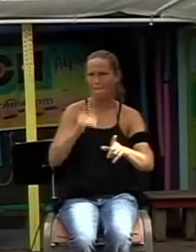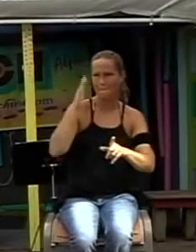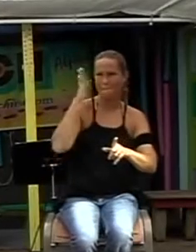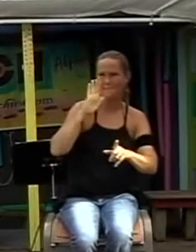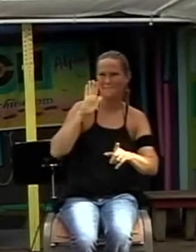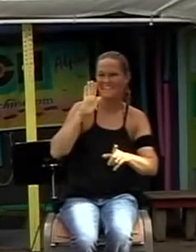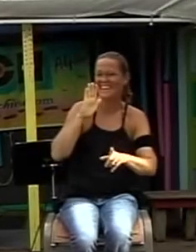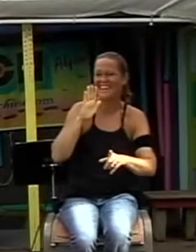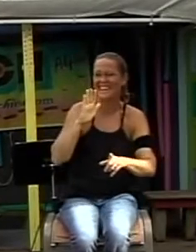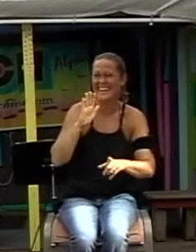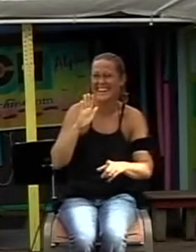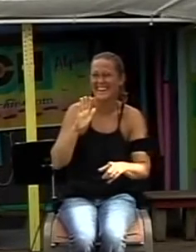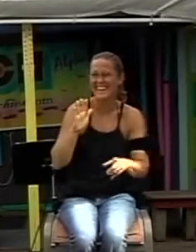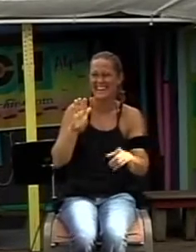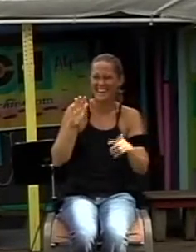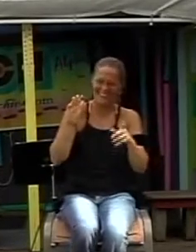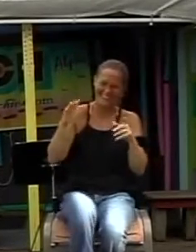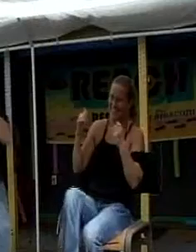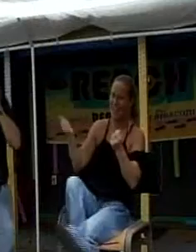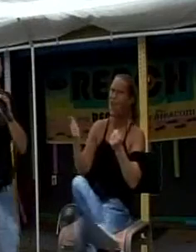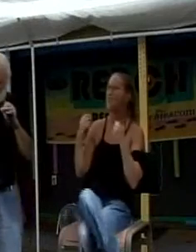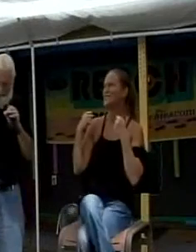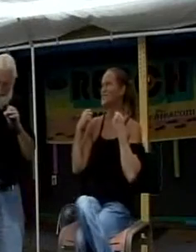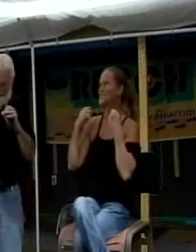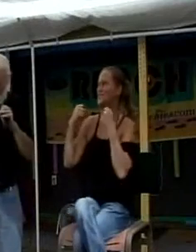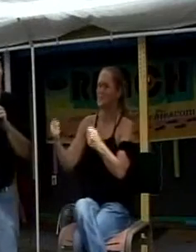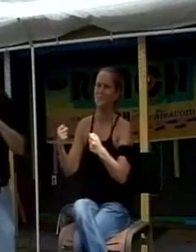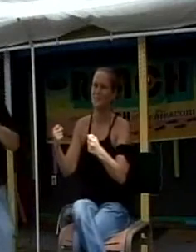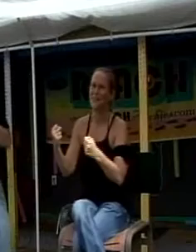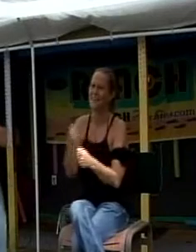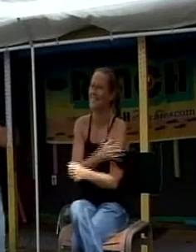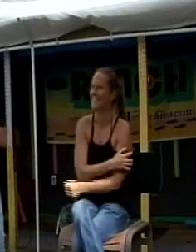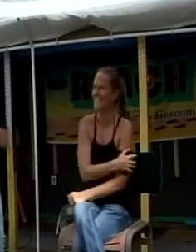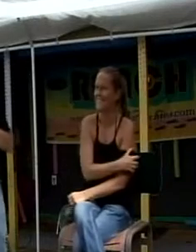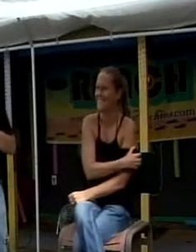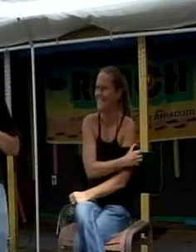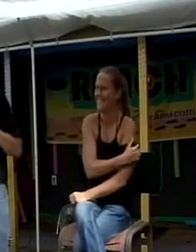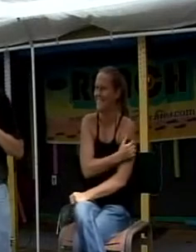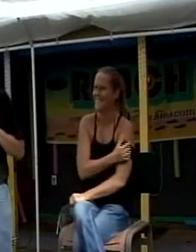So, maybe they, later on, I'm sorry, I just had to do it.